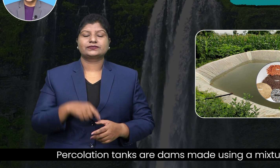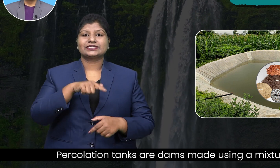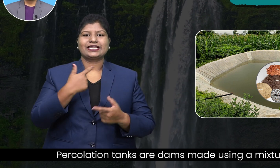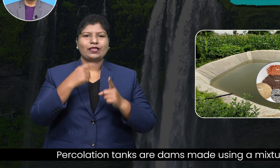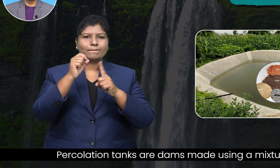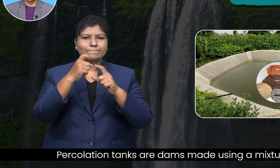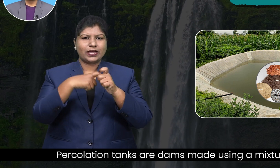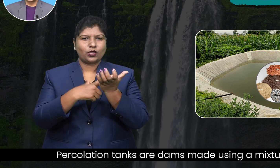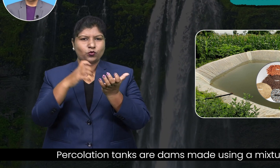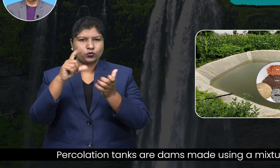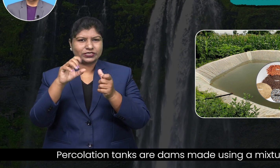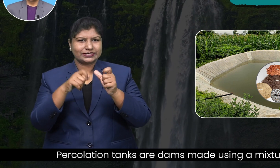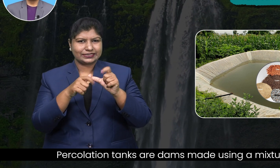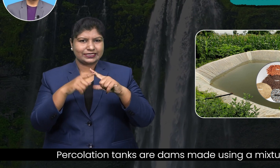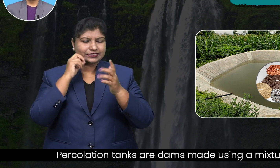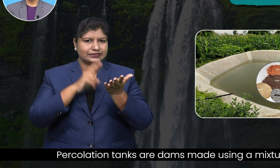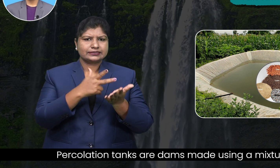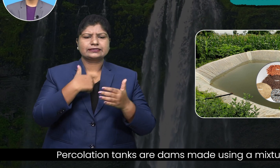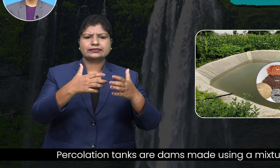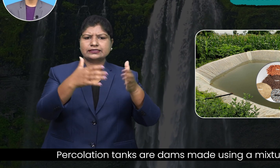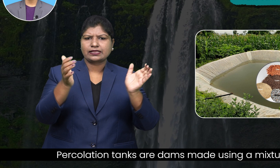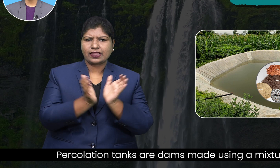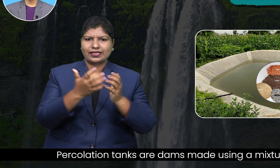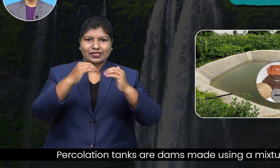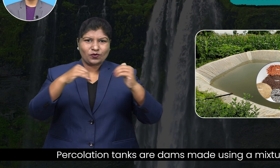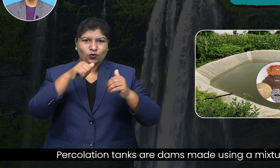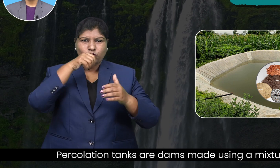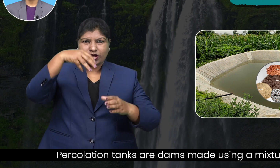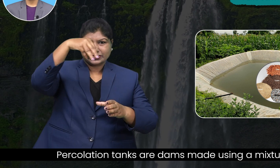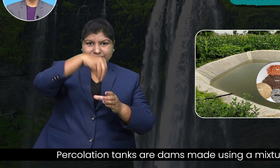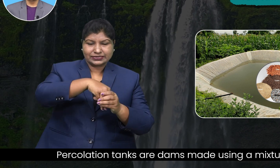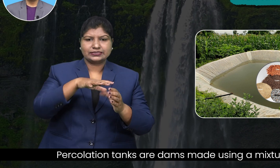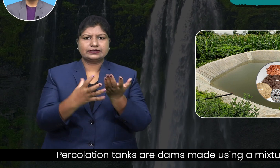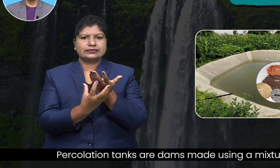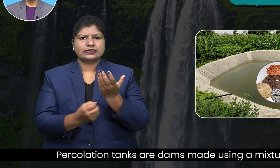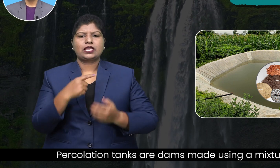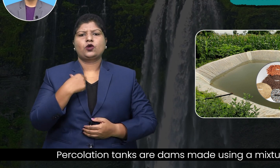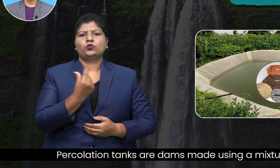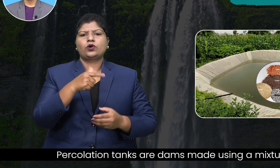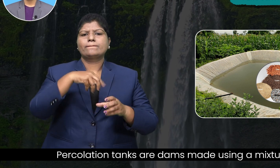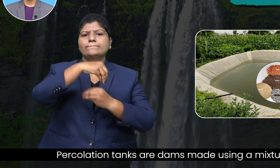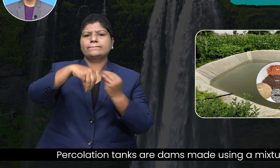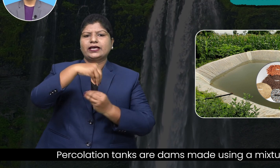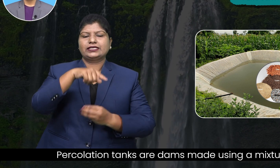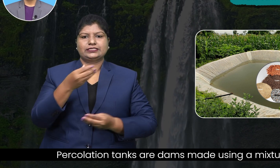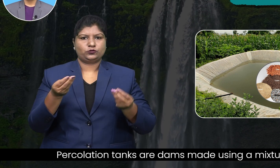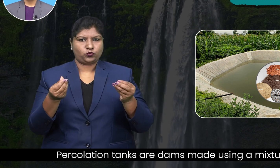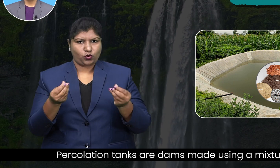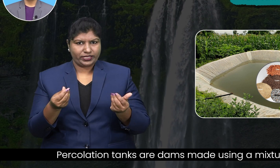Percolation tanks are dams made using a mixture of soil,